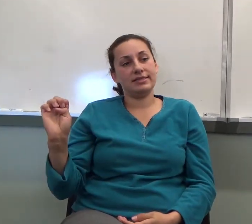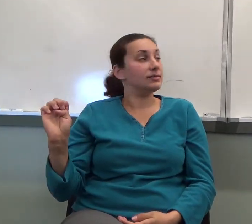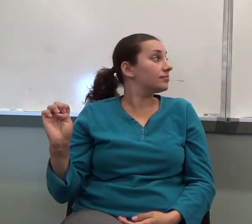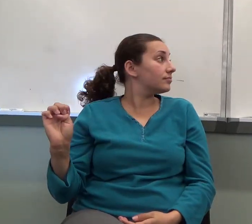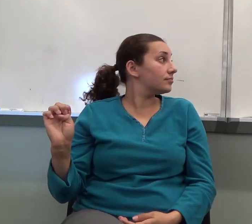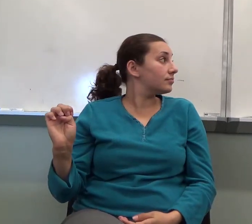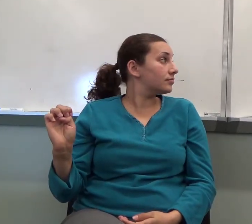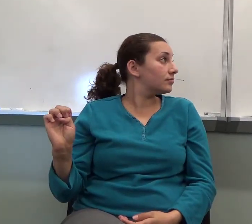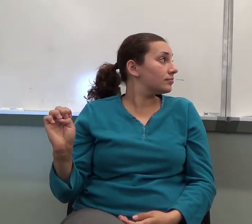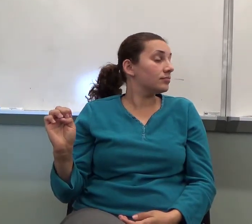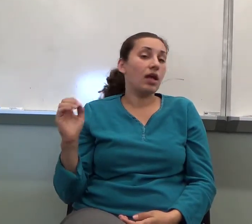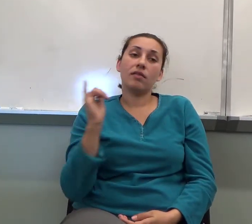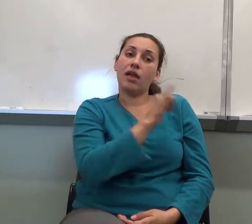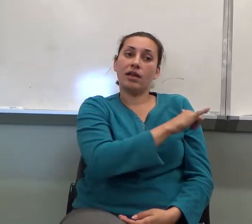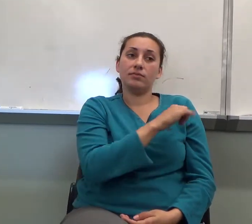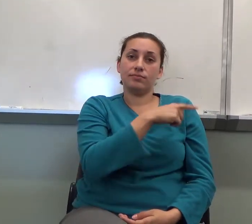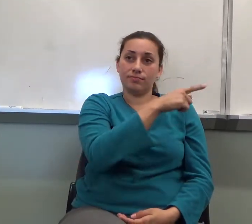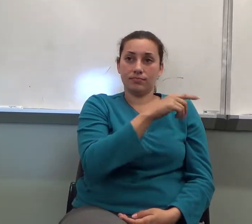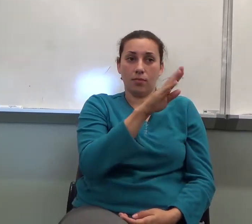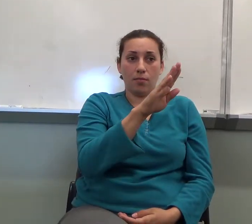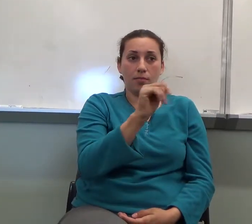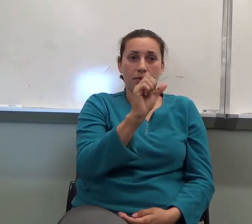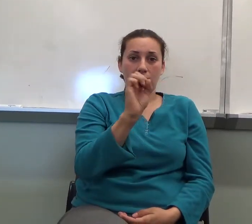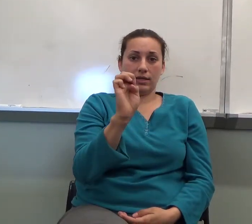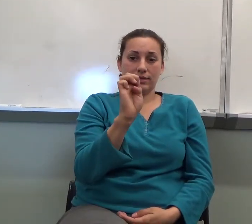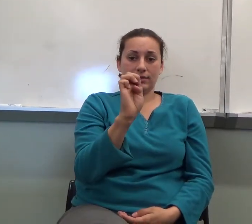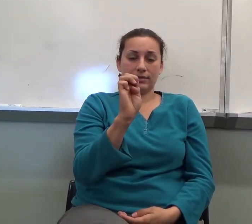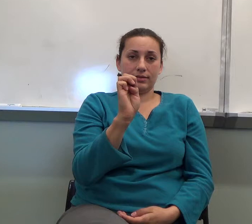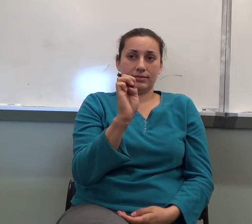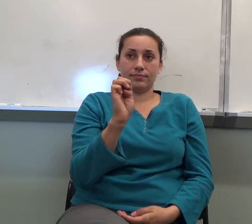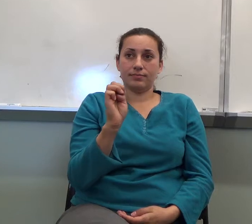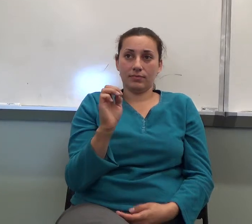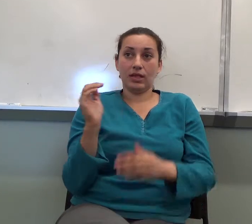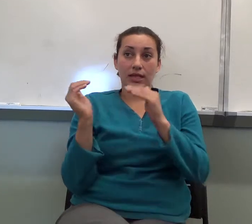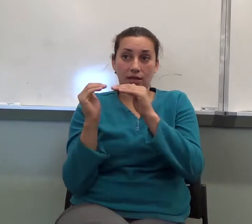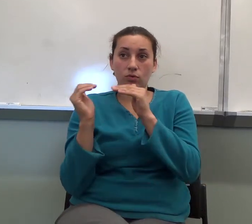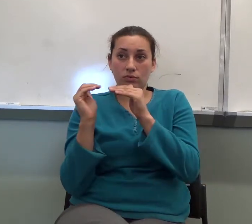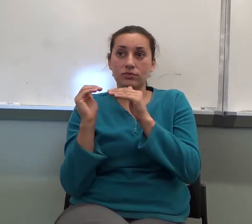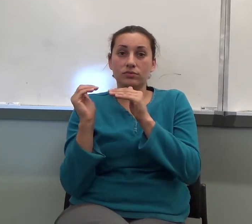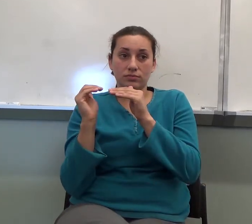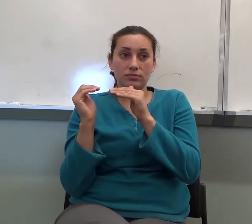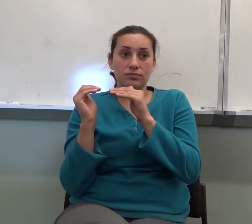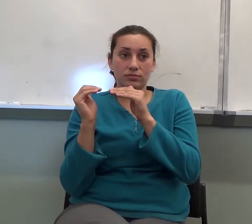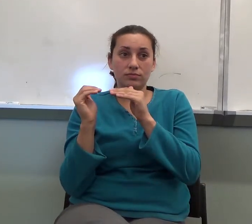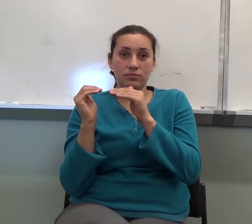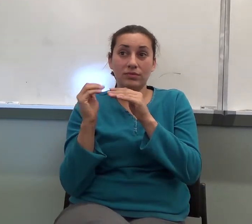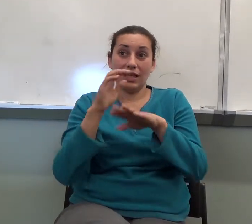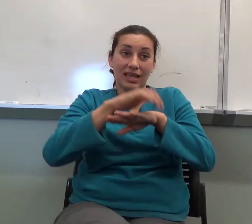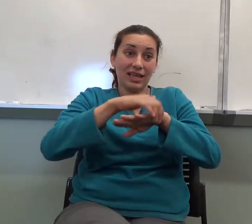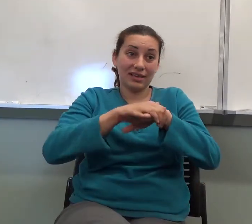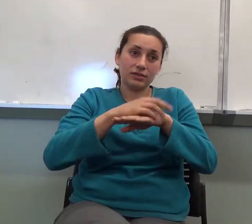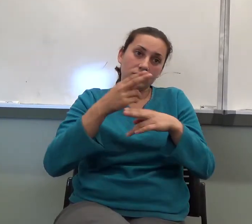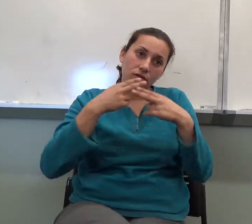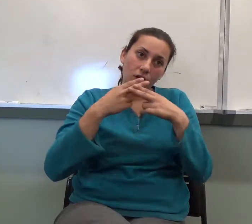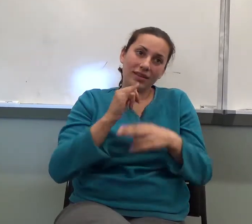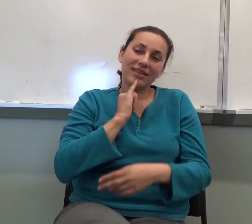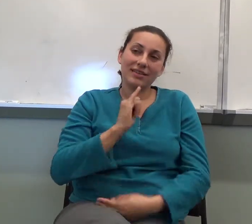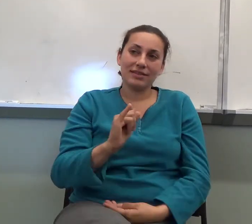must be the base. Is, now that's an equal sign. In English, it's called is, or will be, or was, or